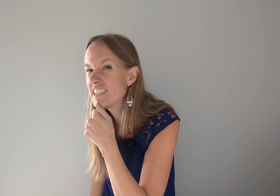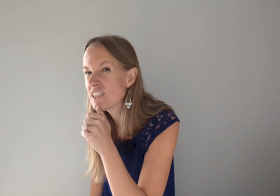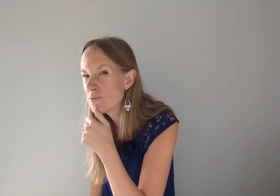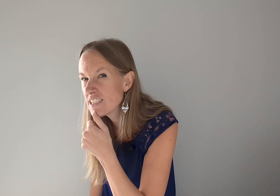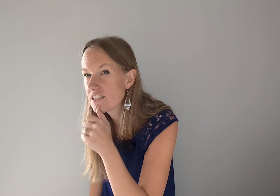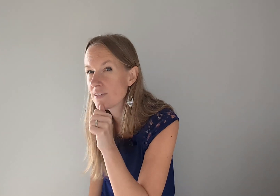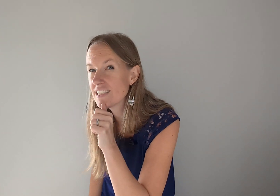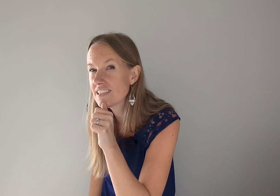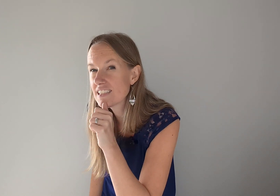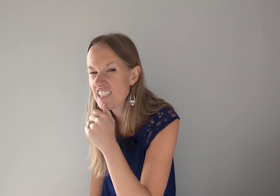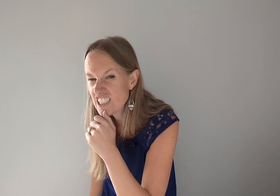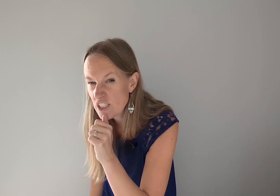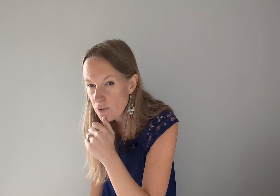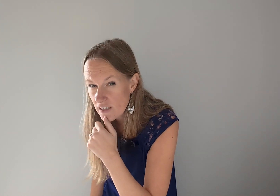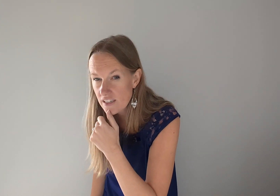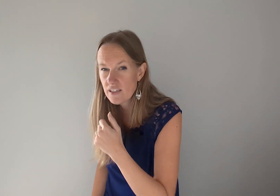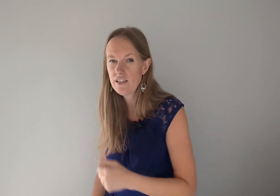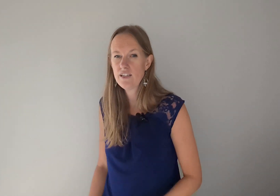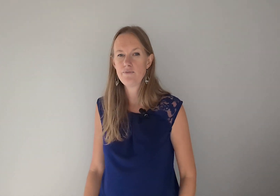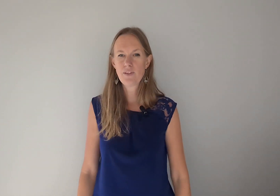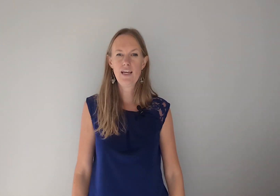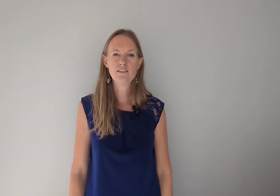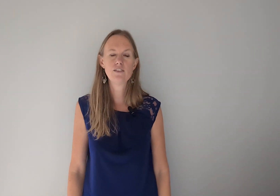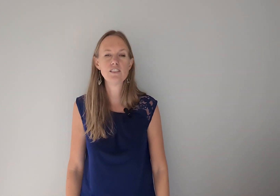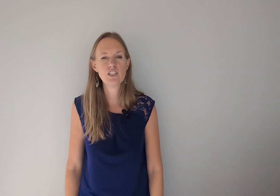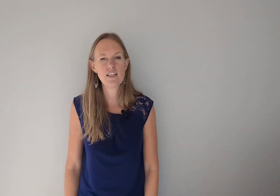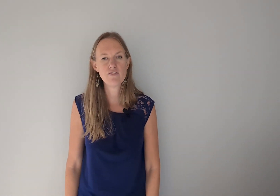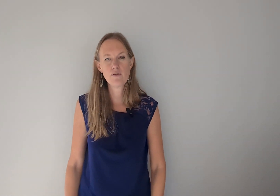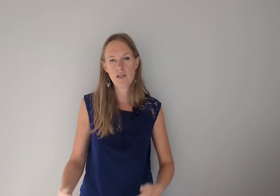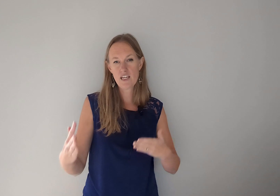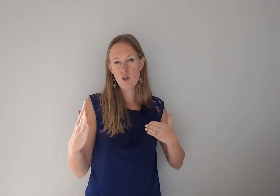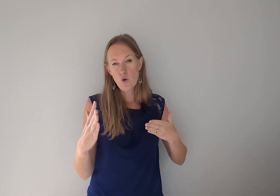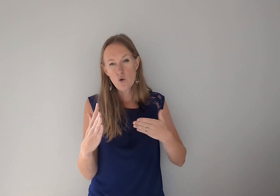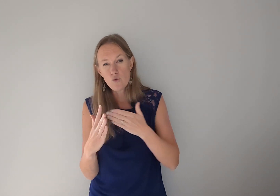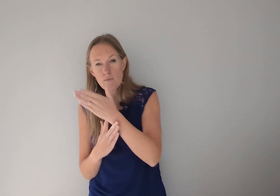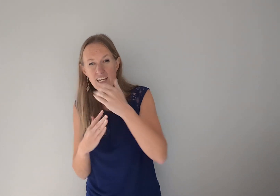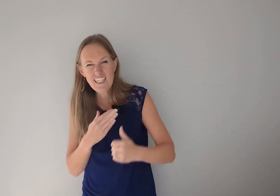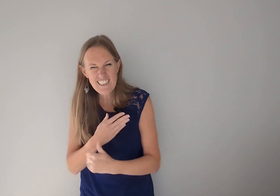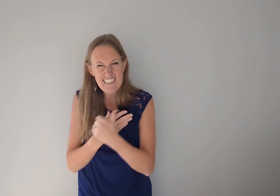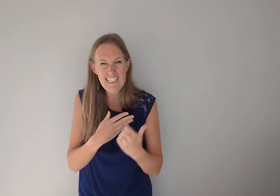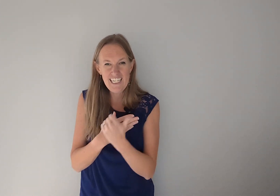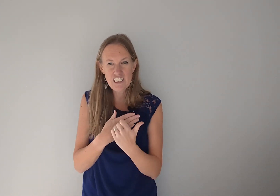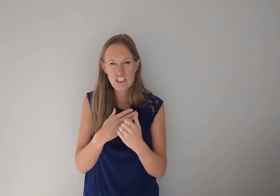you twist it twice. Endured. Okay, so let's try that from the beginning. Through many